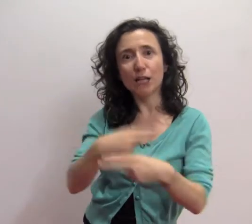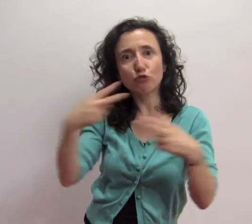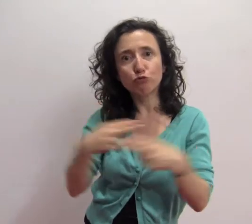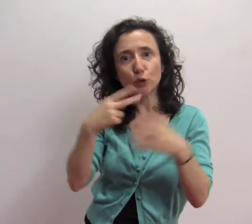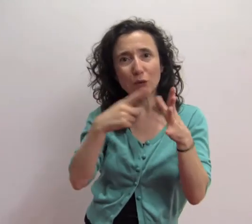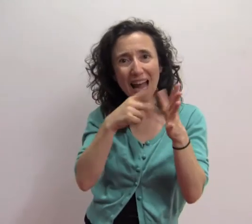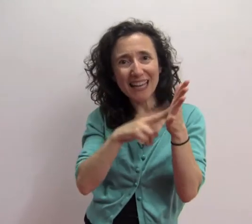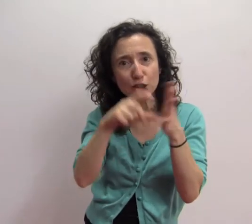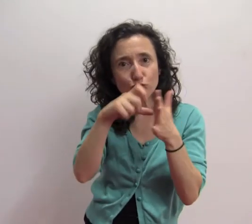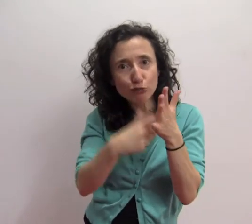myself, Andrew Muir.